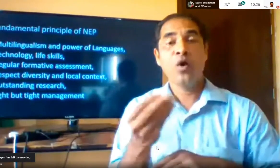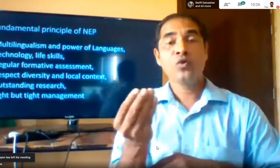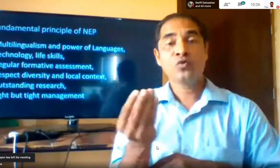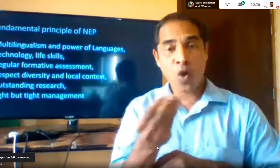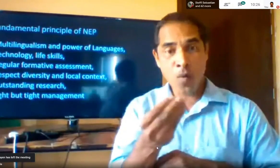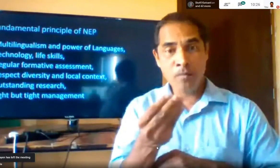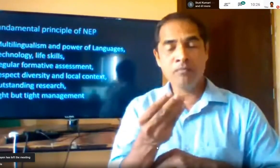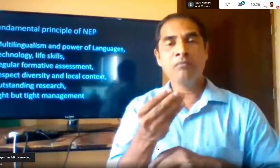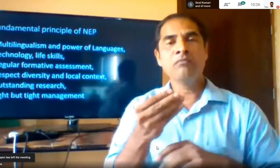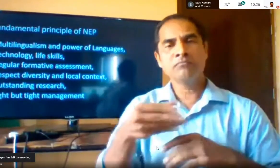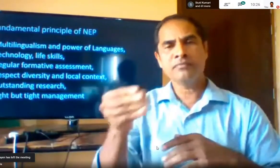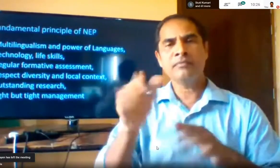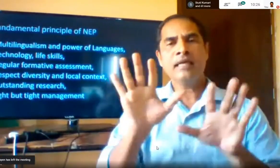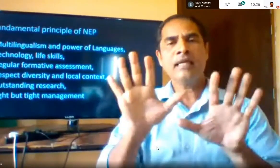So 2021,